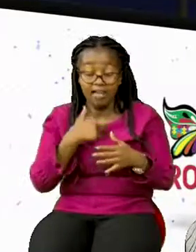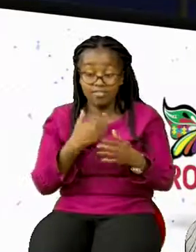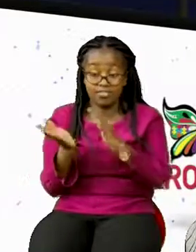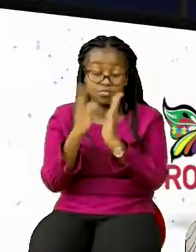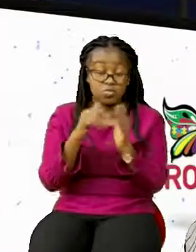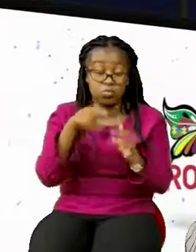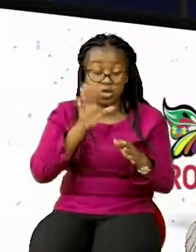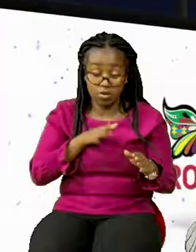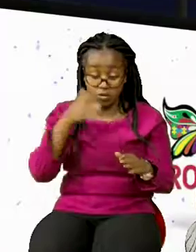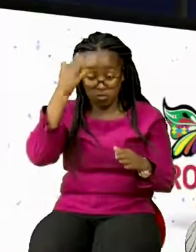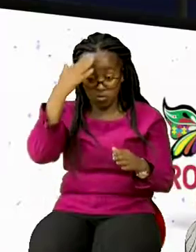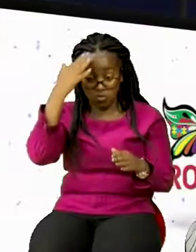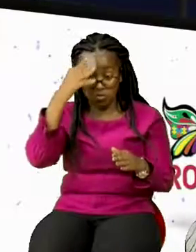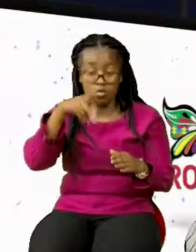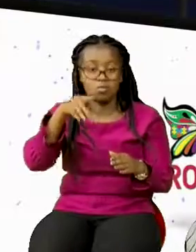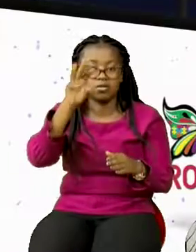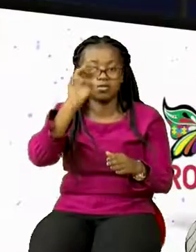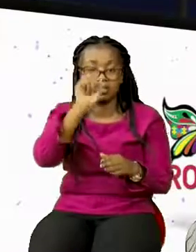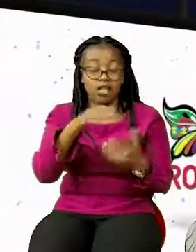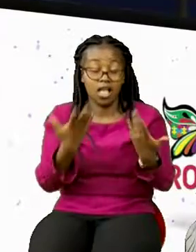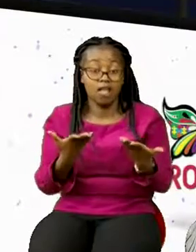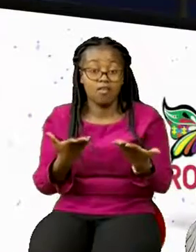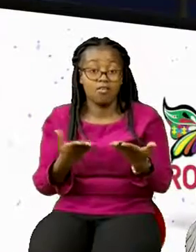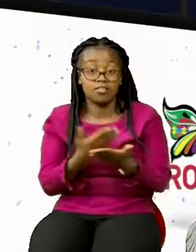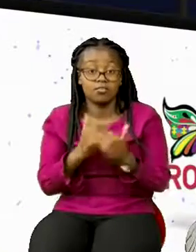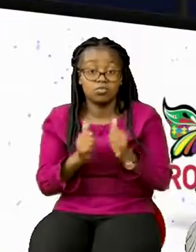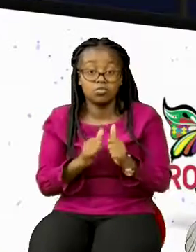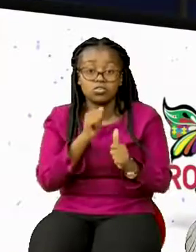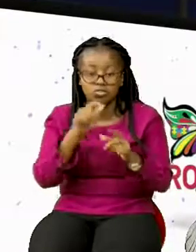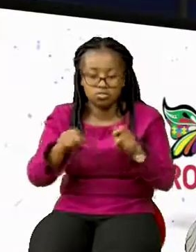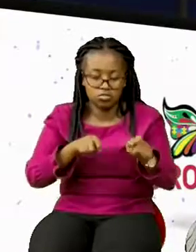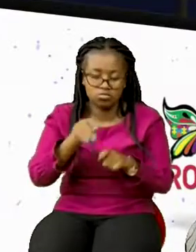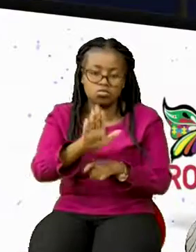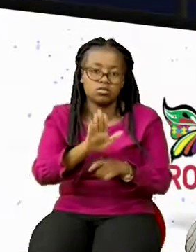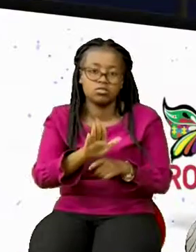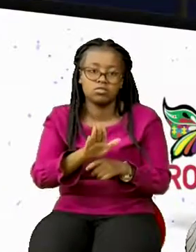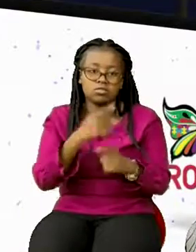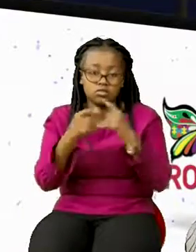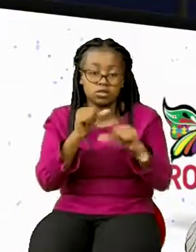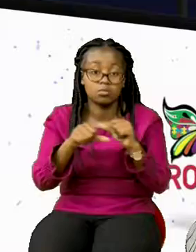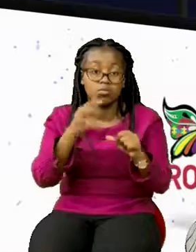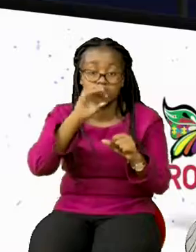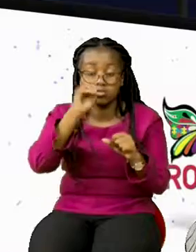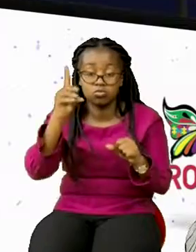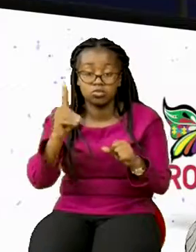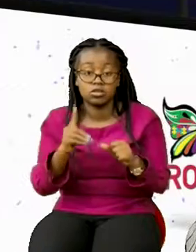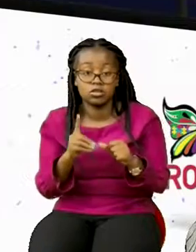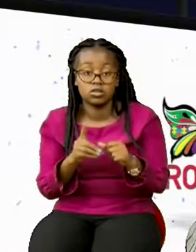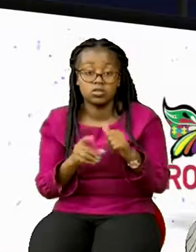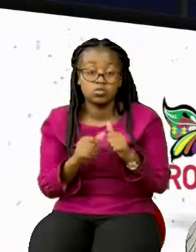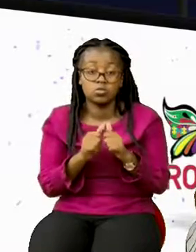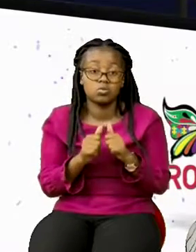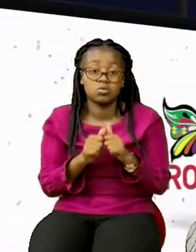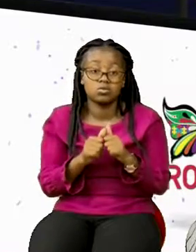us women, we know PMS, how it comes around, something that's not in your control. But now we're talking about mood disorders that just are